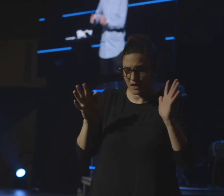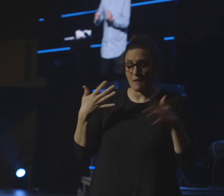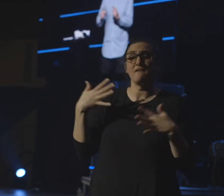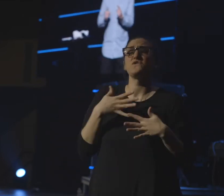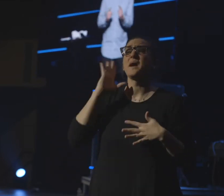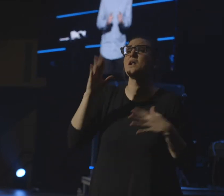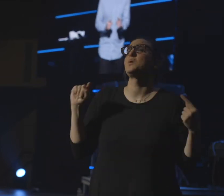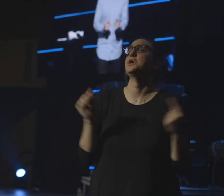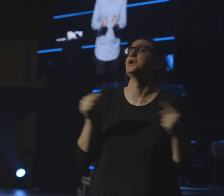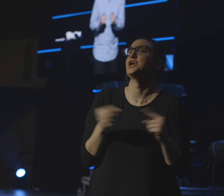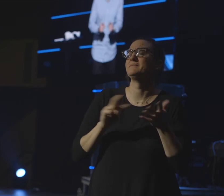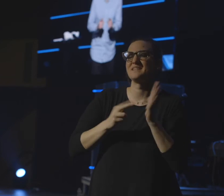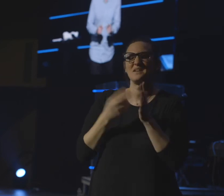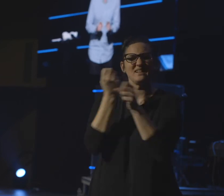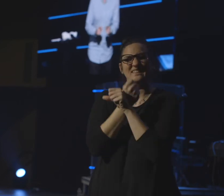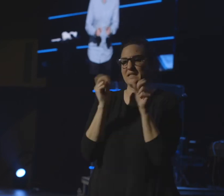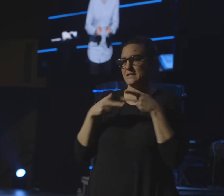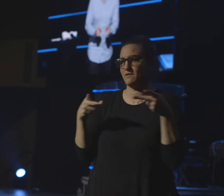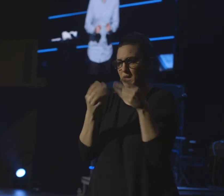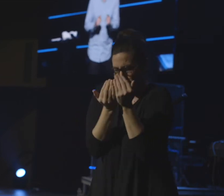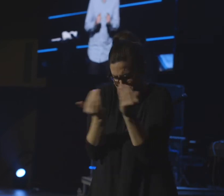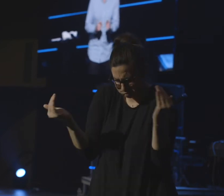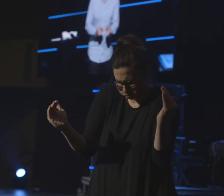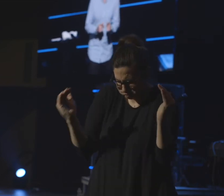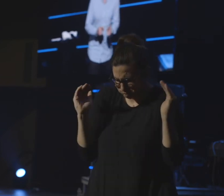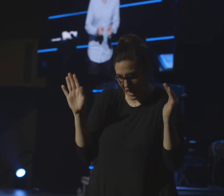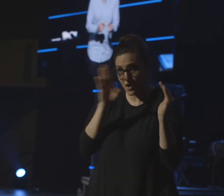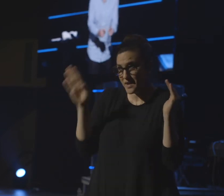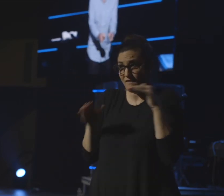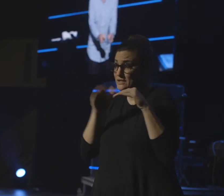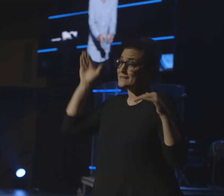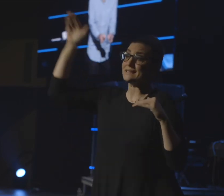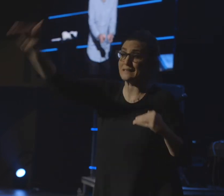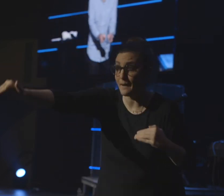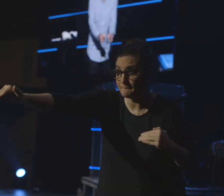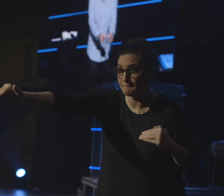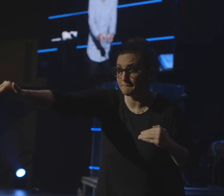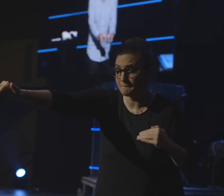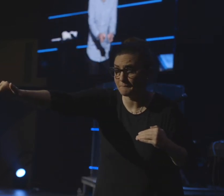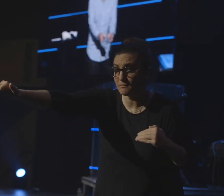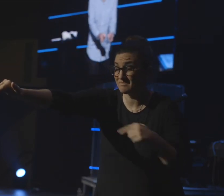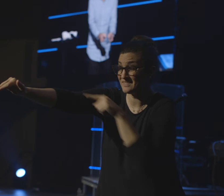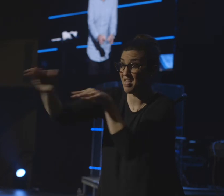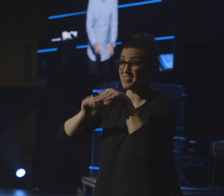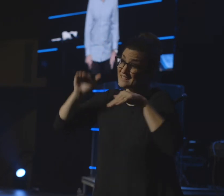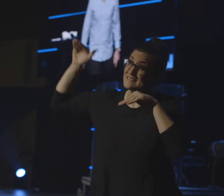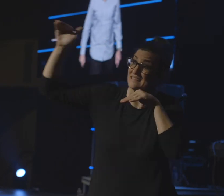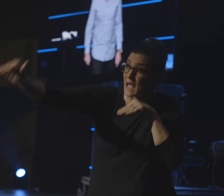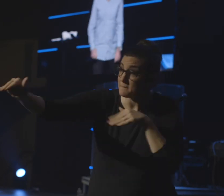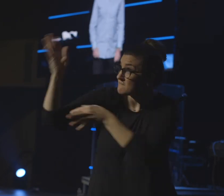hurt. You live in a safe bubble and you've never taken a step forward because the life of faith is hard. Right?